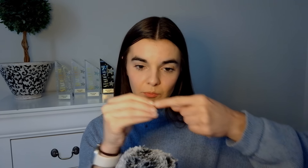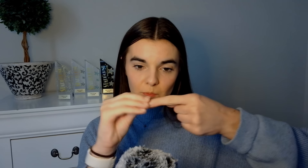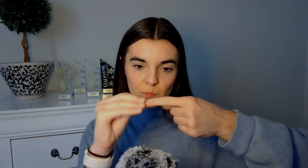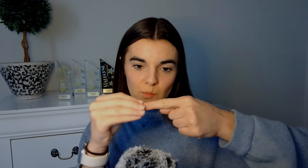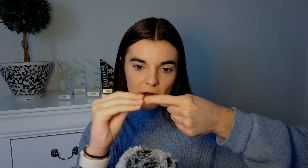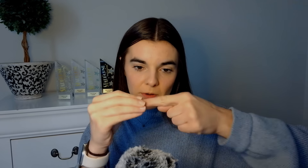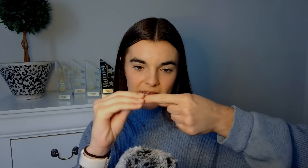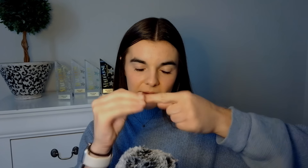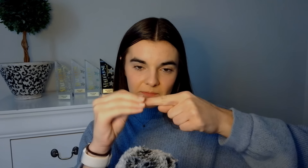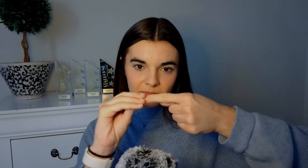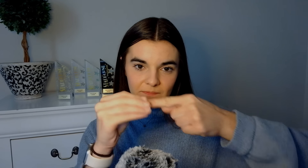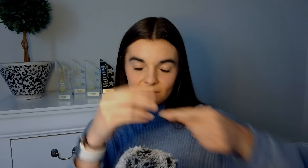Berry.